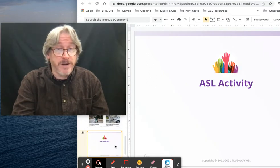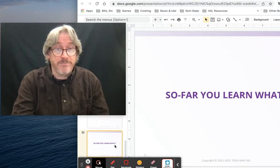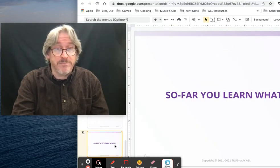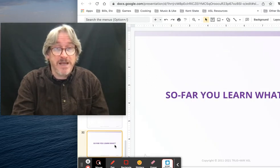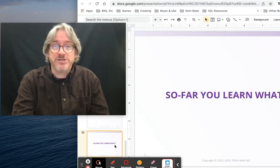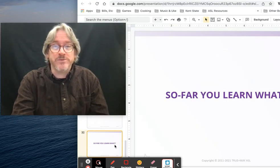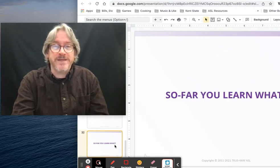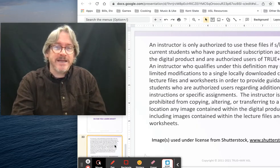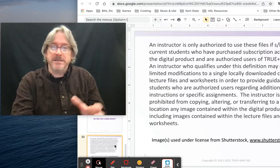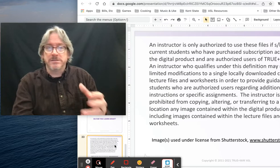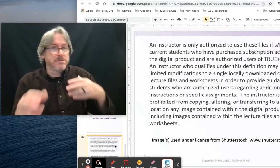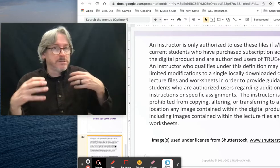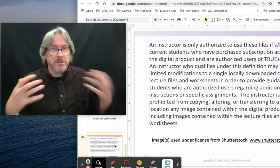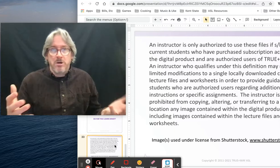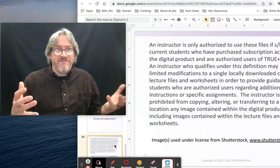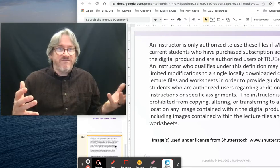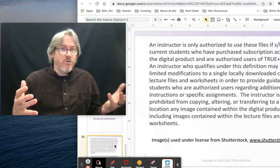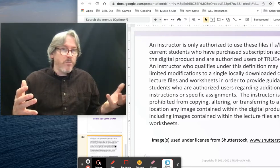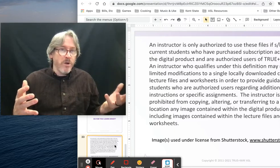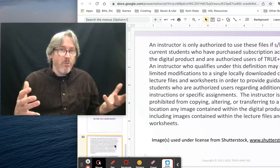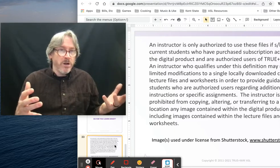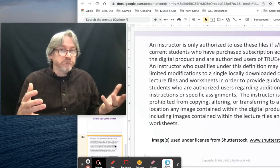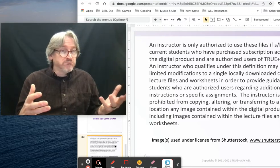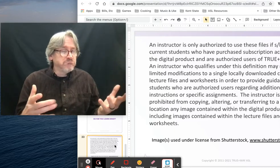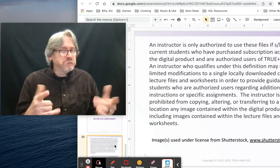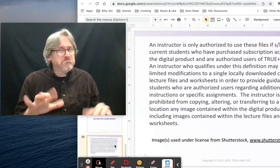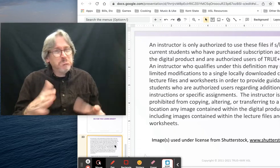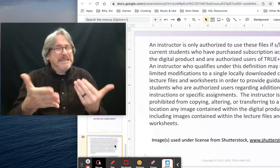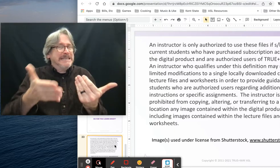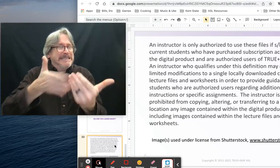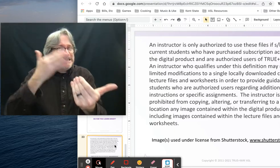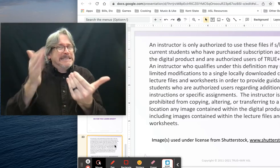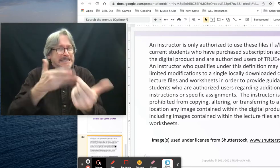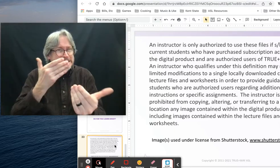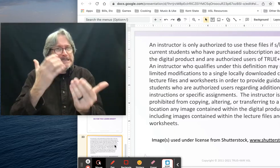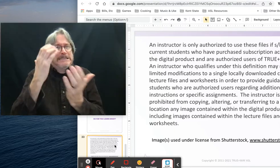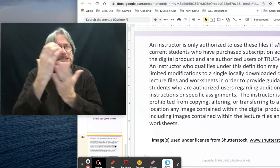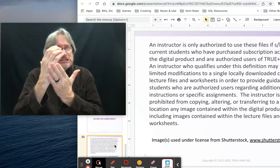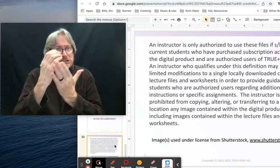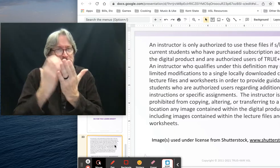All right. And so that is 4.1.